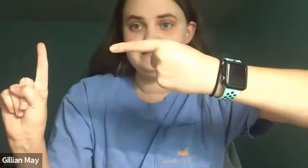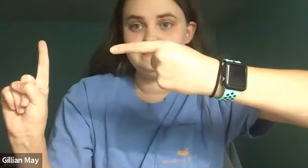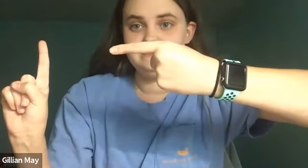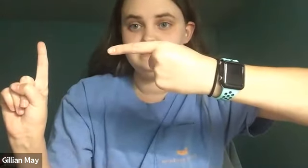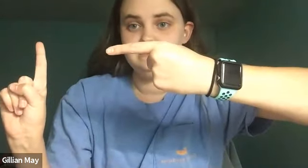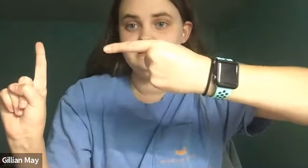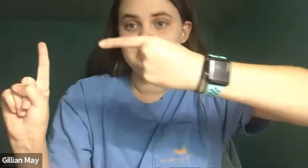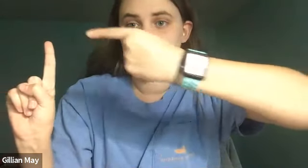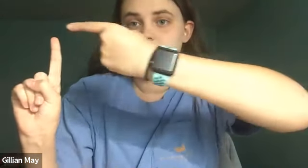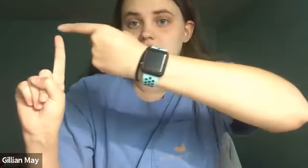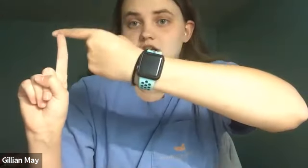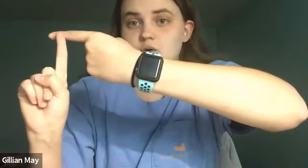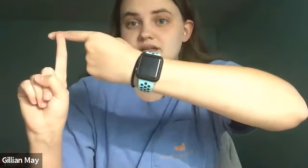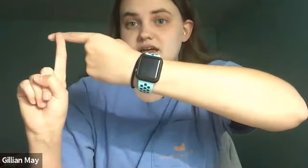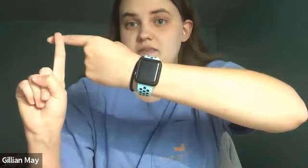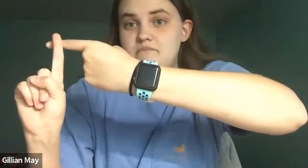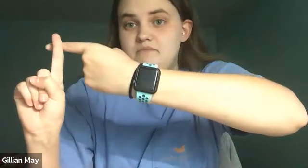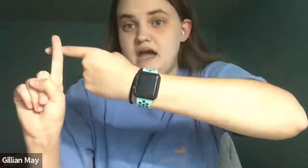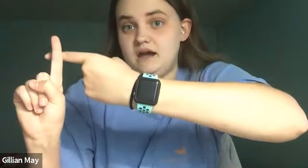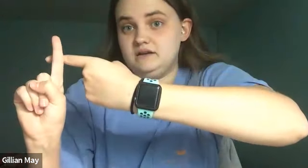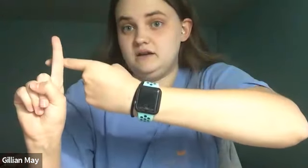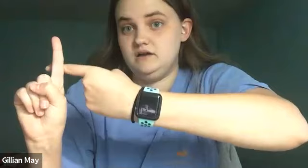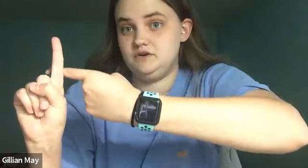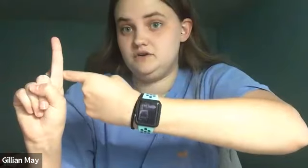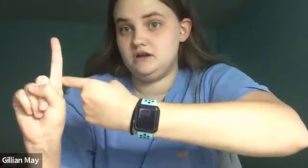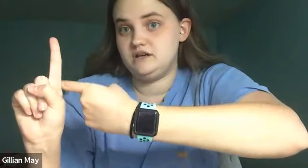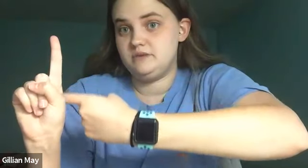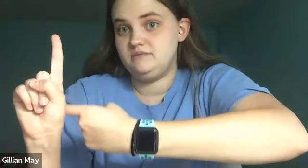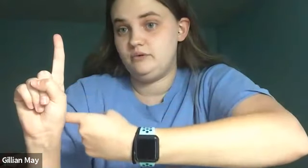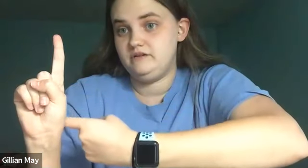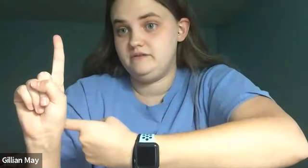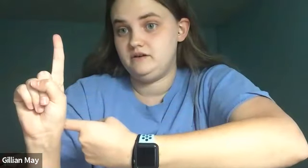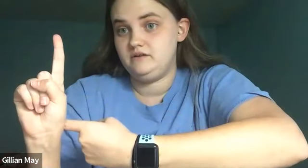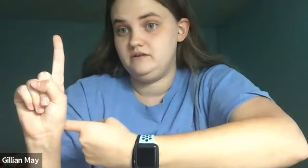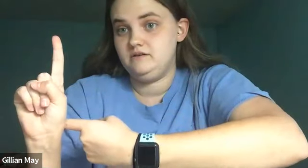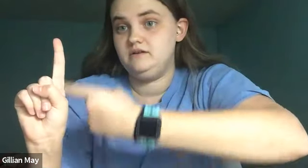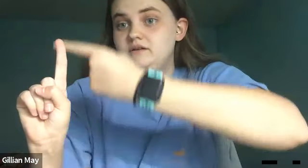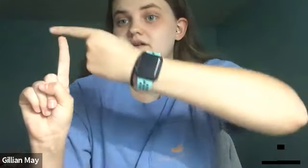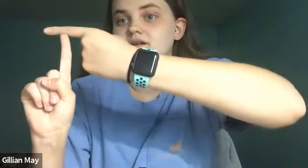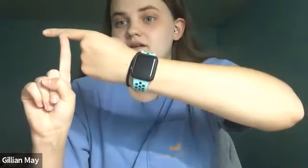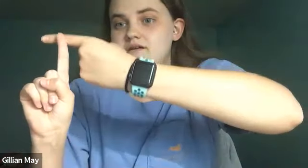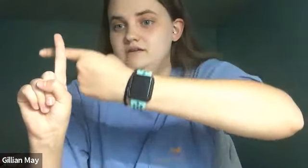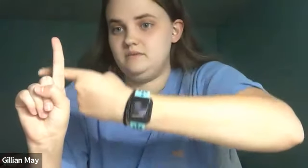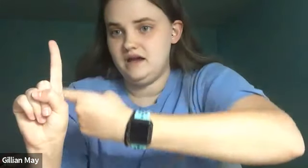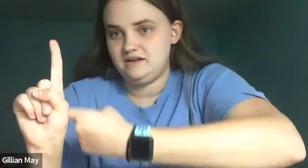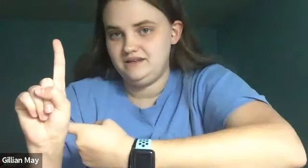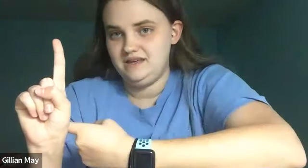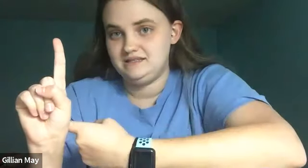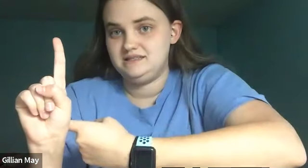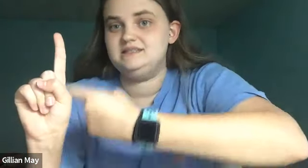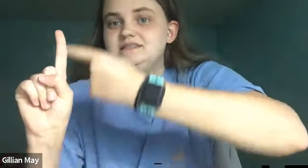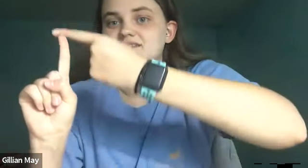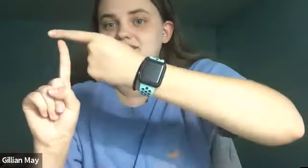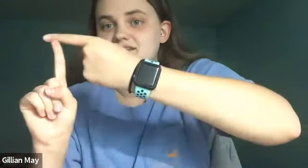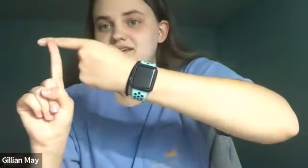this and going down the back of your non-dominant pointer finger. The back of it, yes.